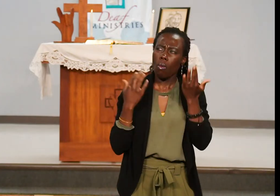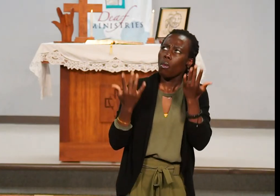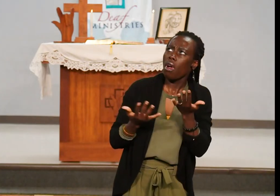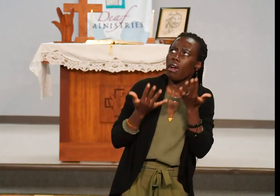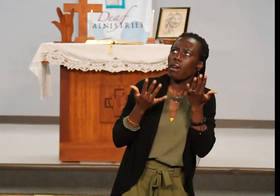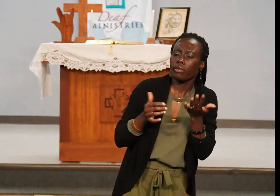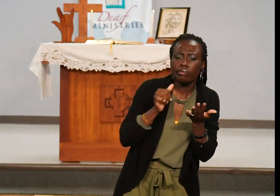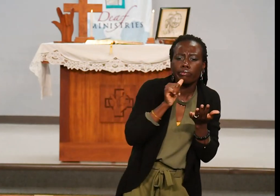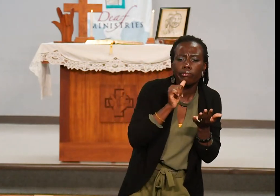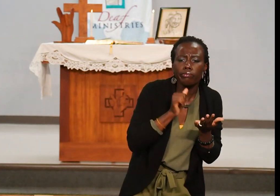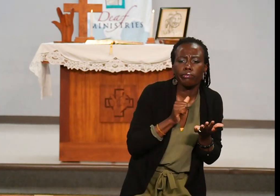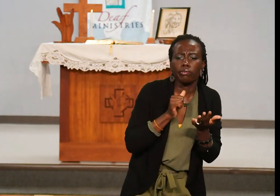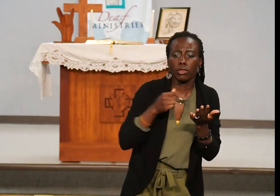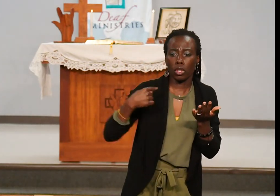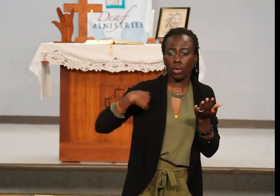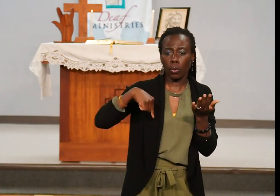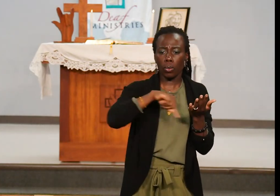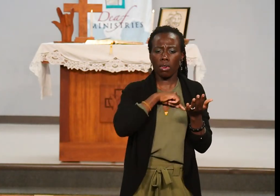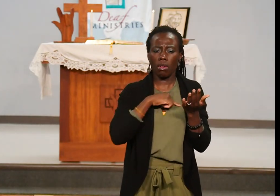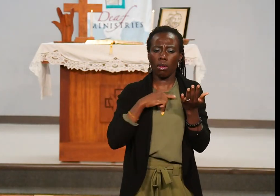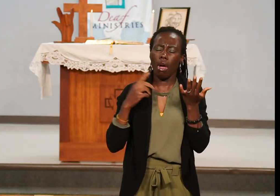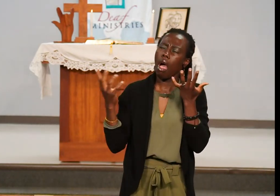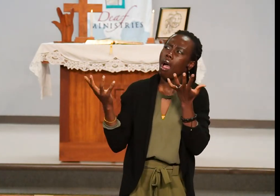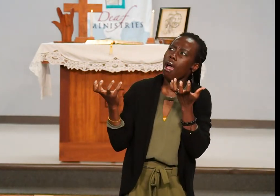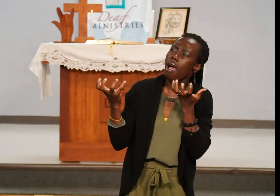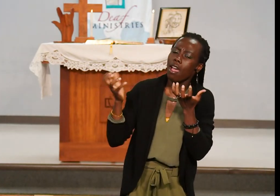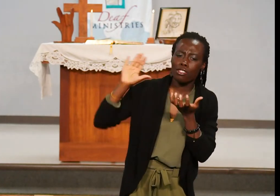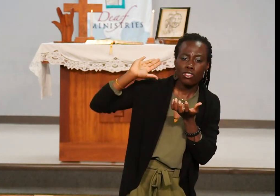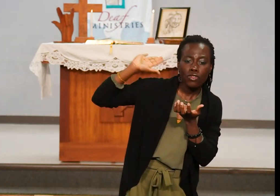We patiently wait for your healing touch.